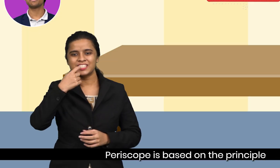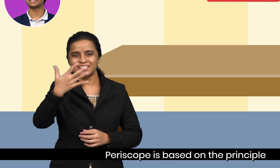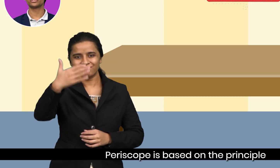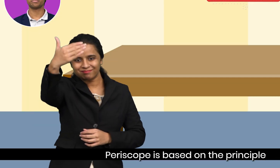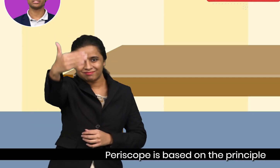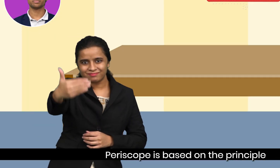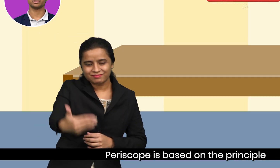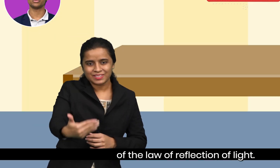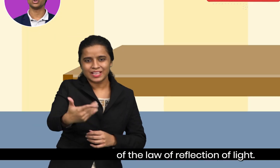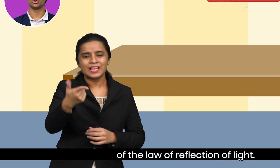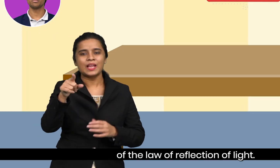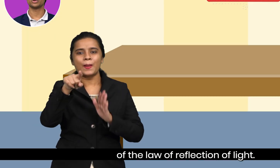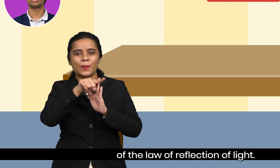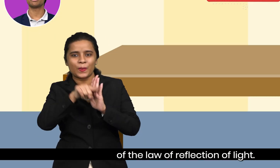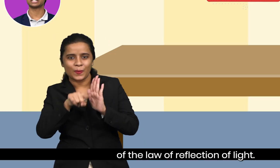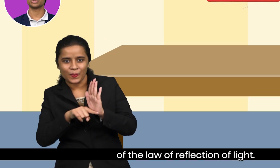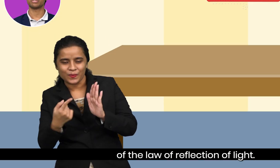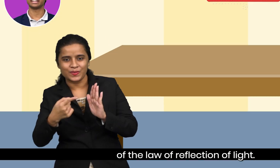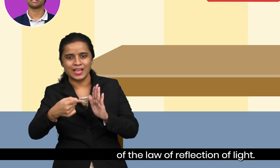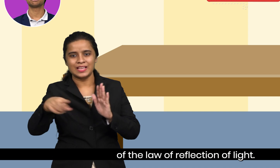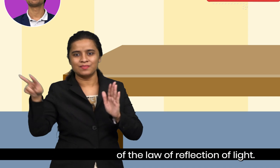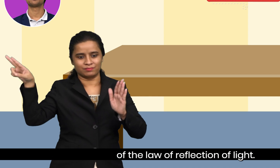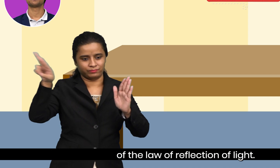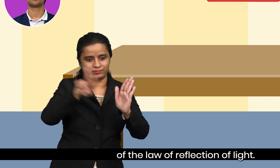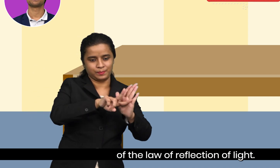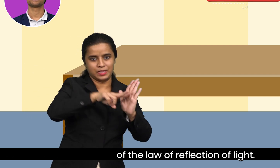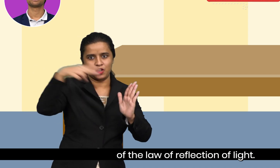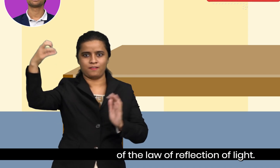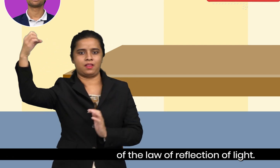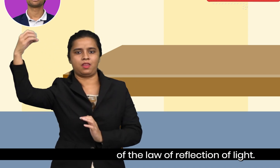Periscope is based on the principle of the law of reflection of light.